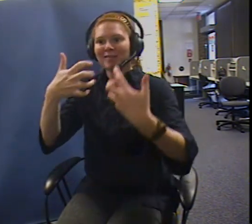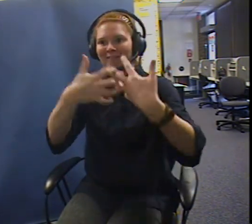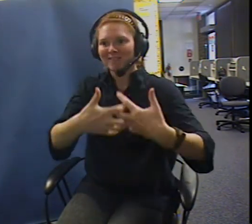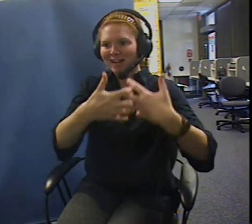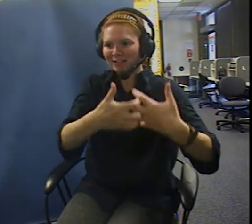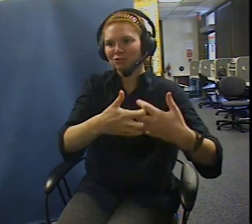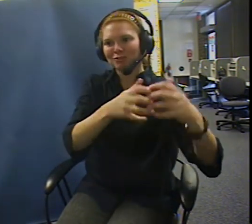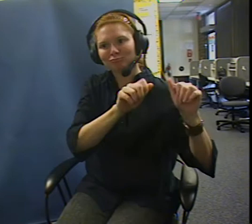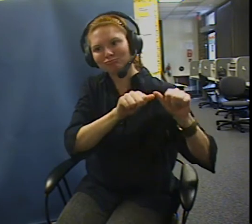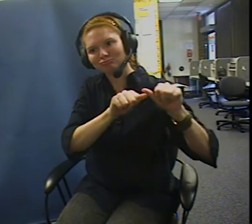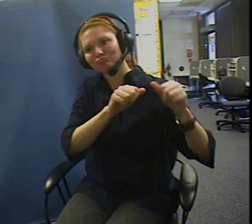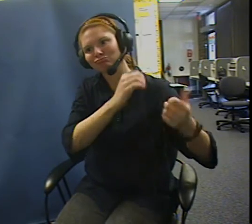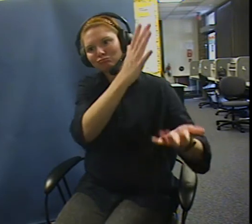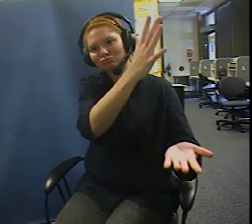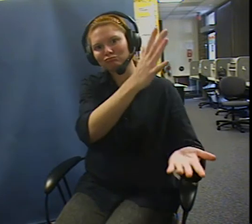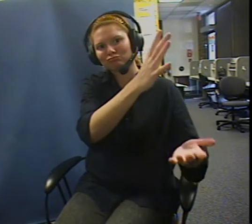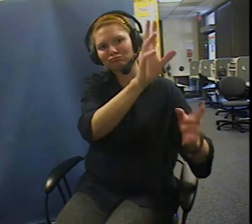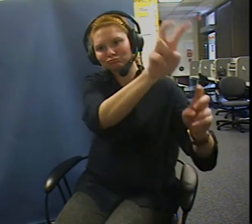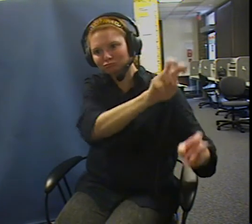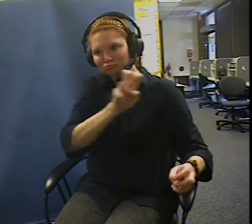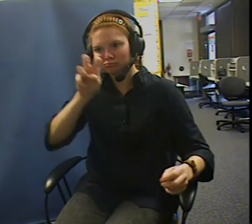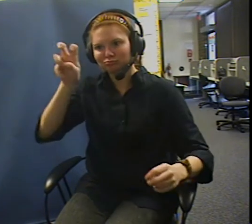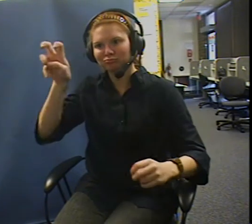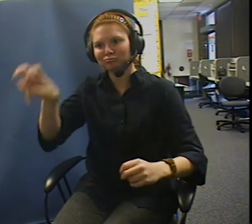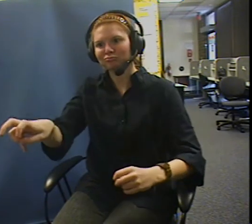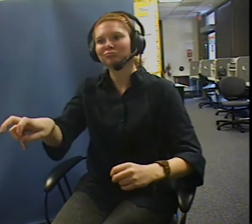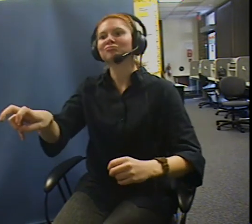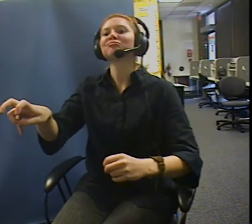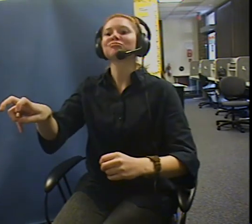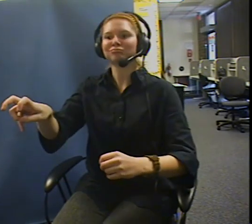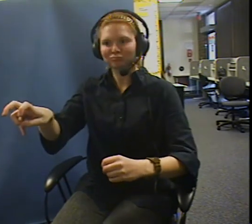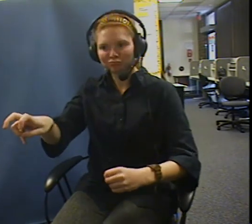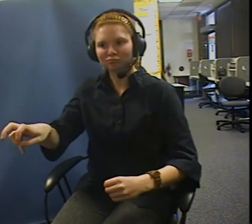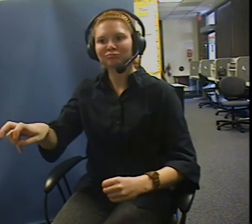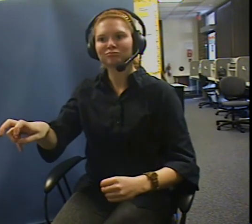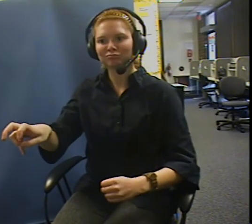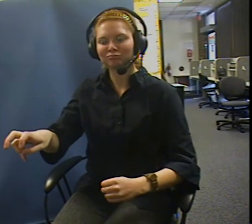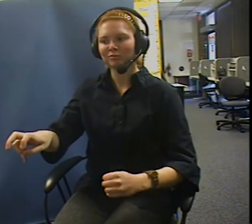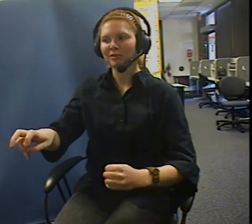manufacturing plants often began to find shortages of labor, and so they moved out to follow the labor force.